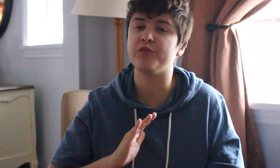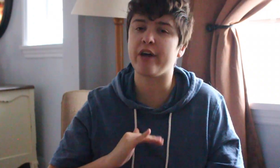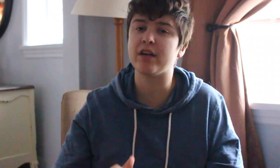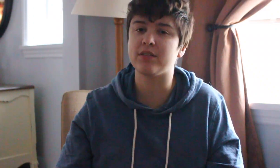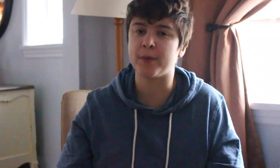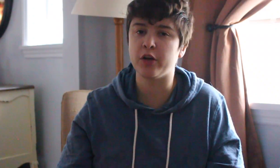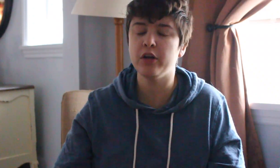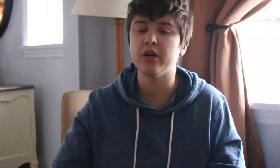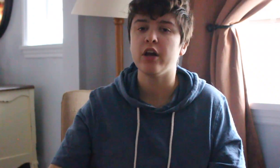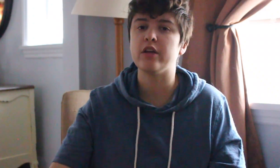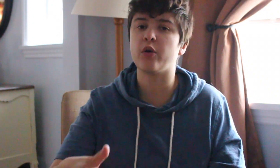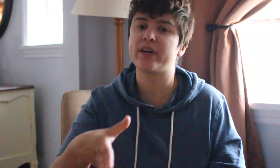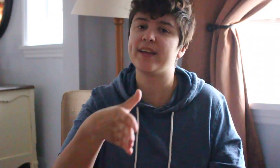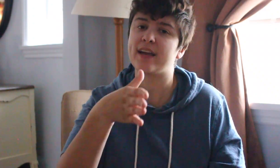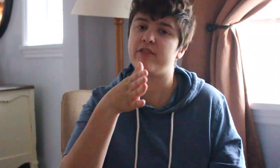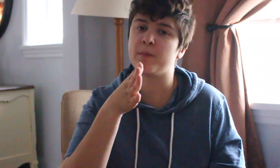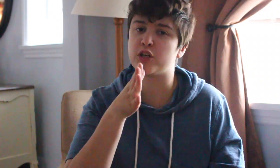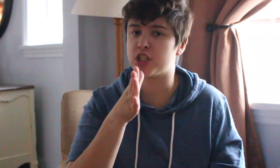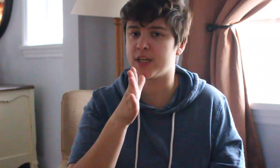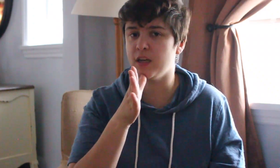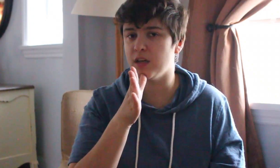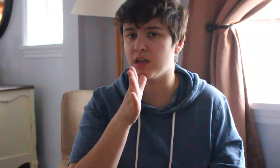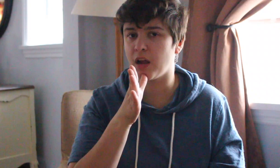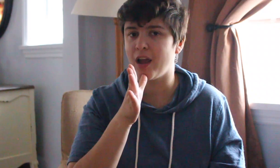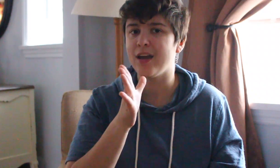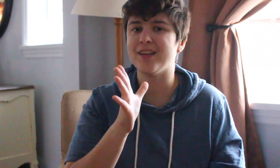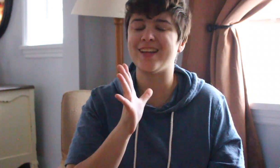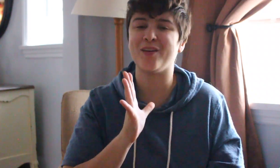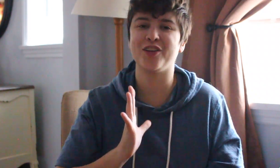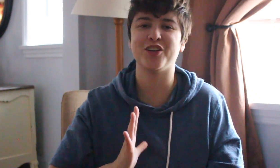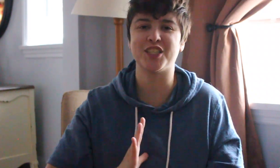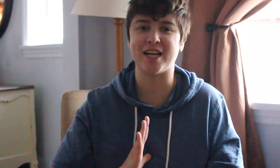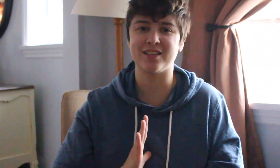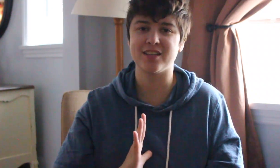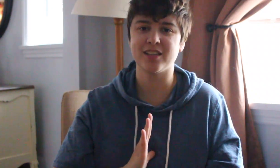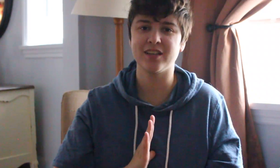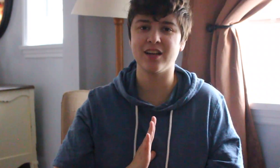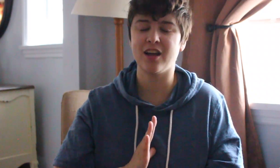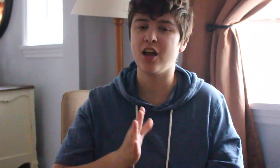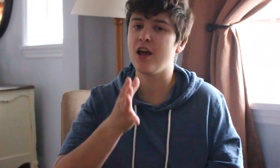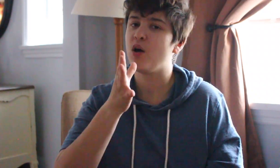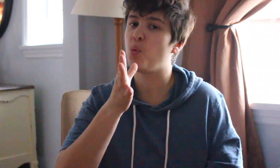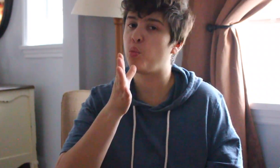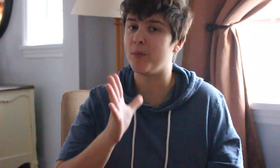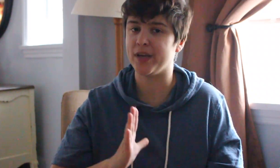very similar you're going to take it from your chin down to your chest. Woman.